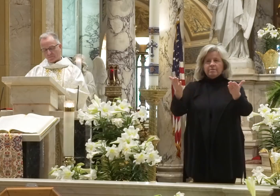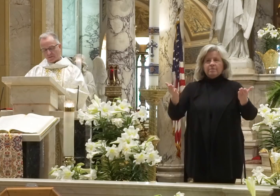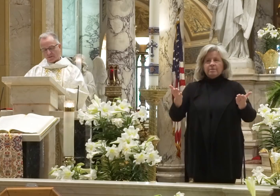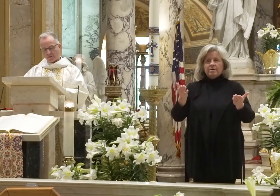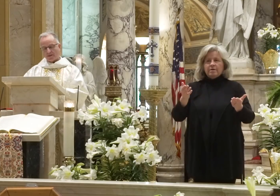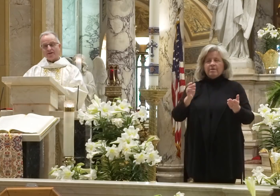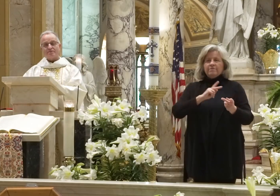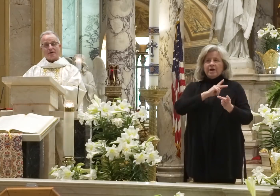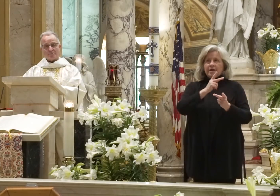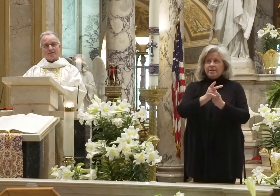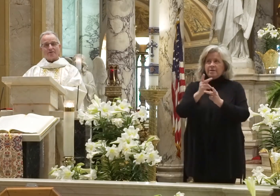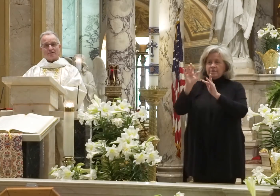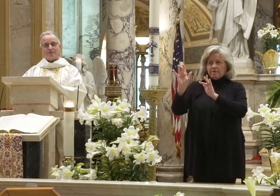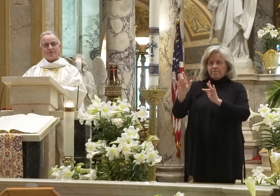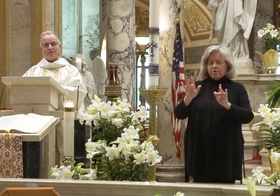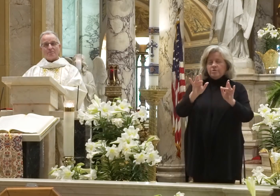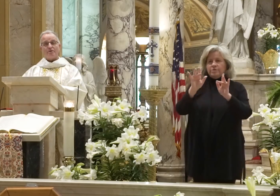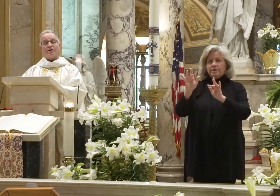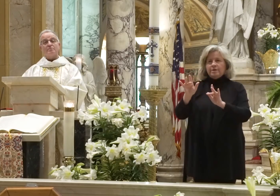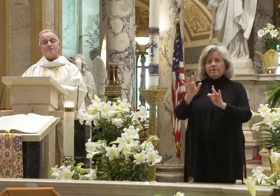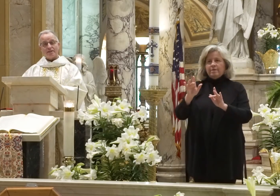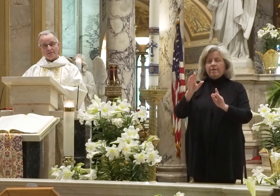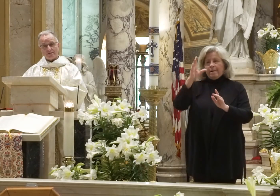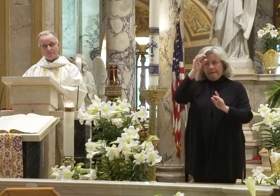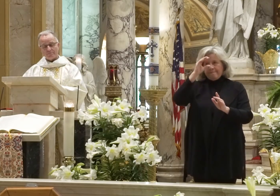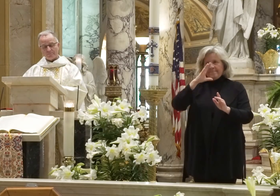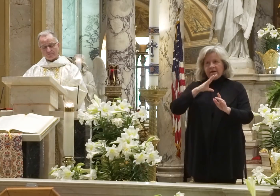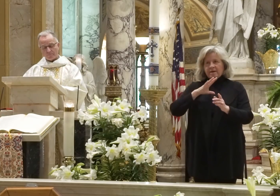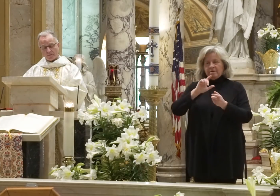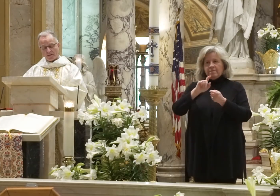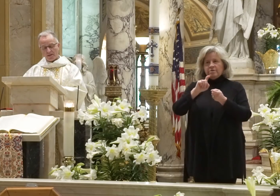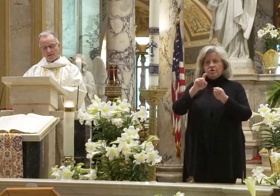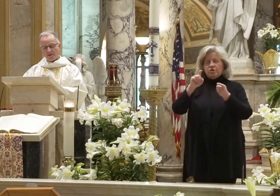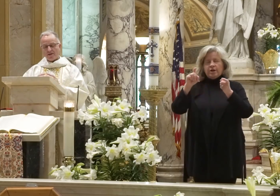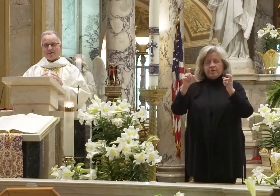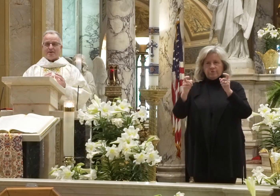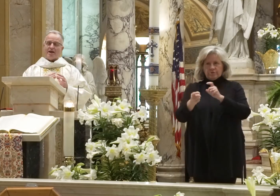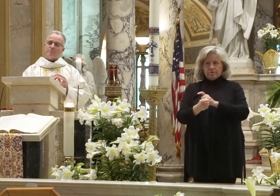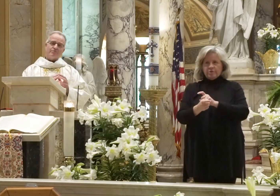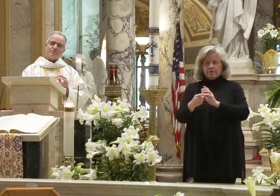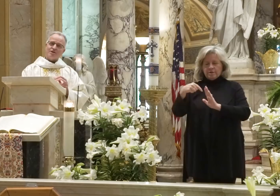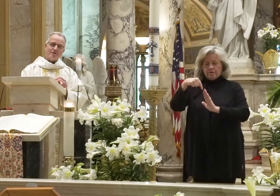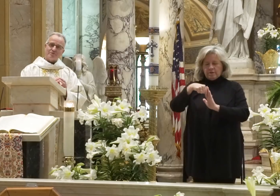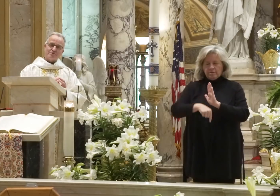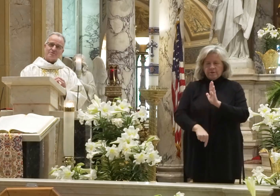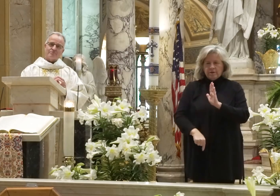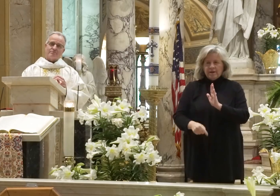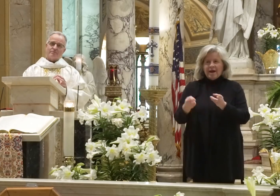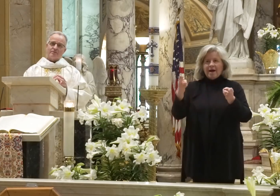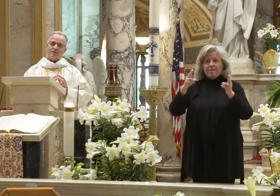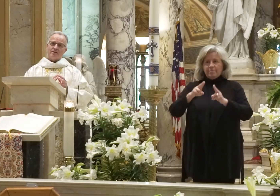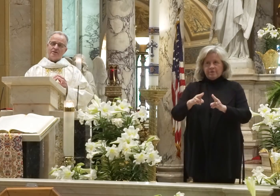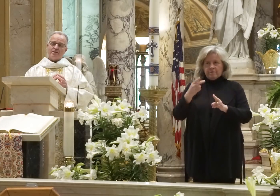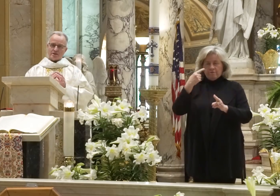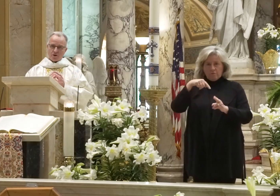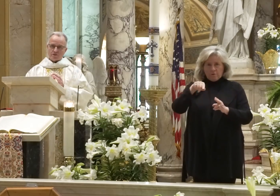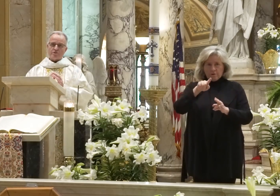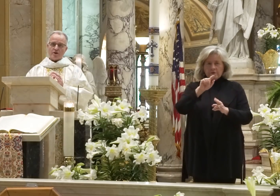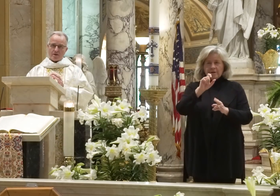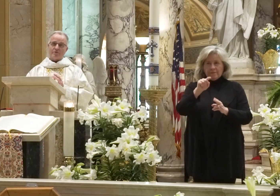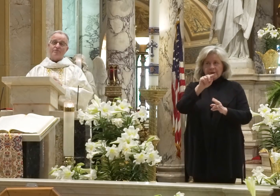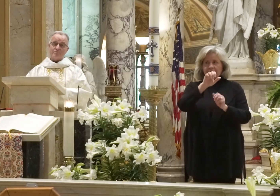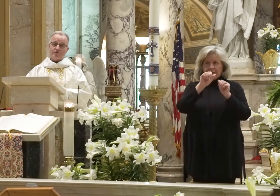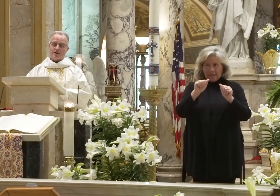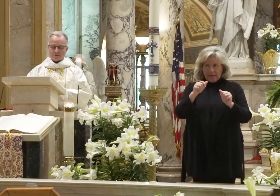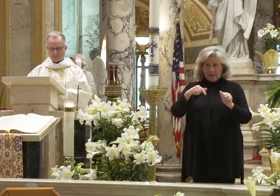changed. A skeptic became a saint. It happened for Thomas. It can